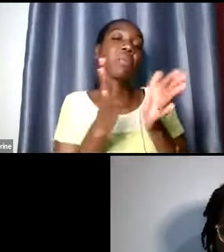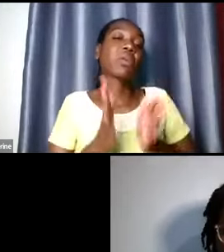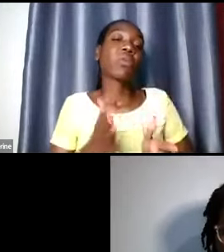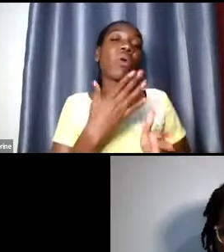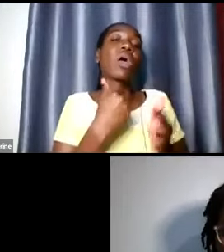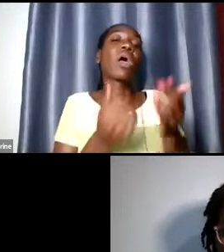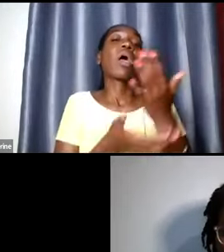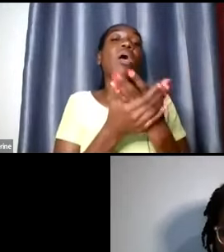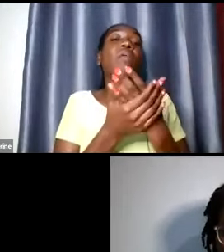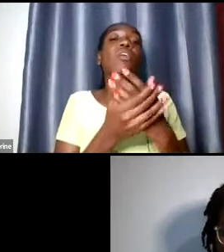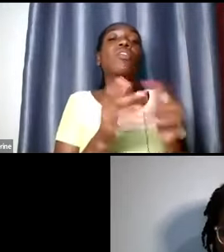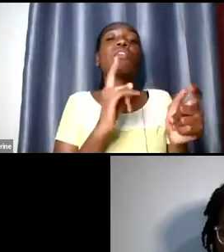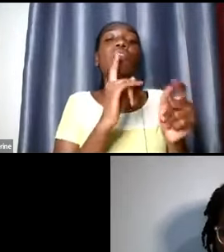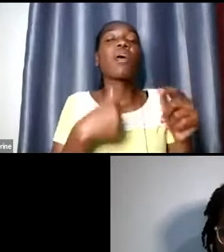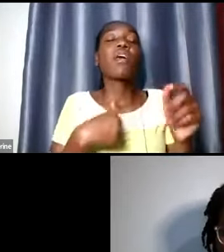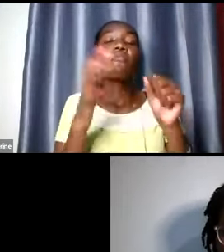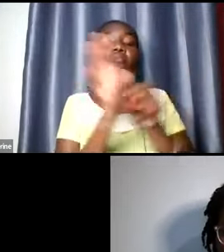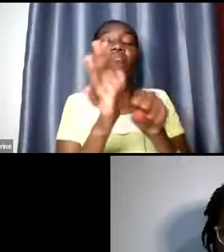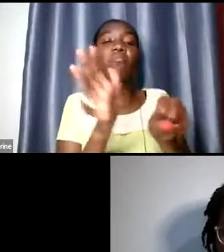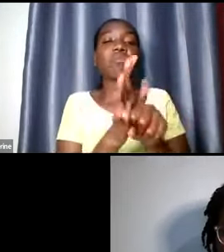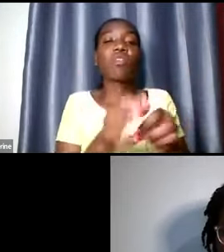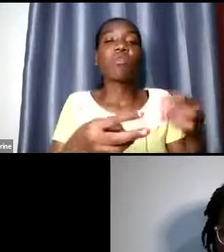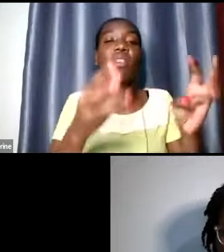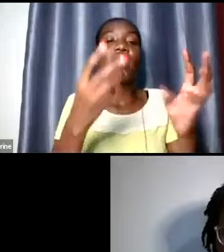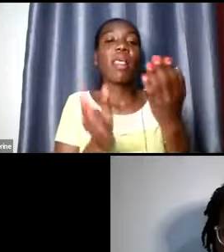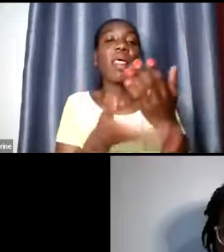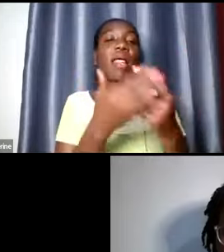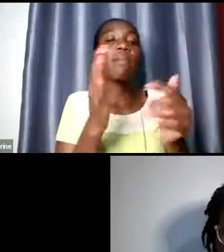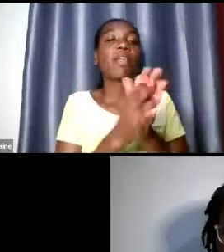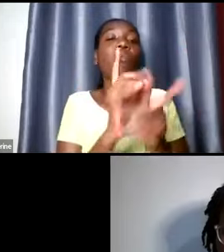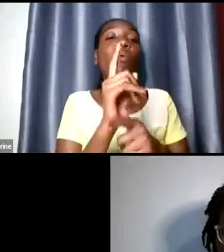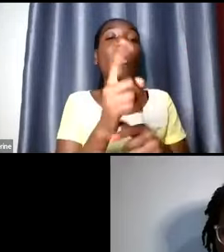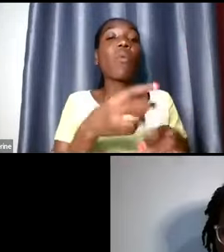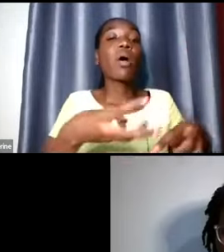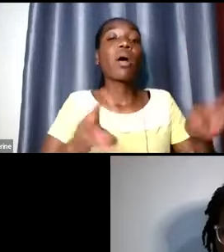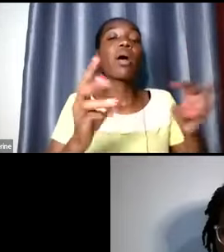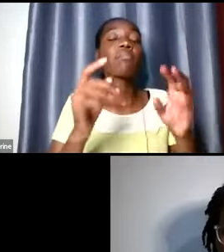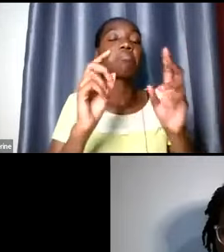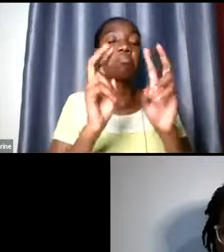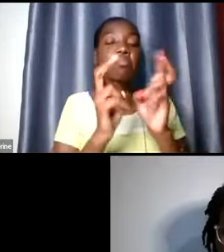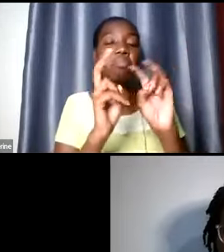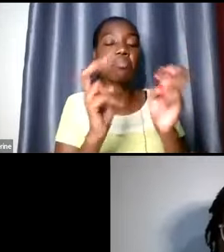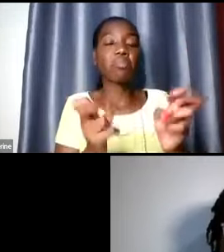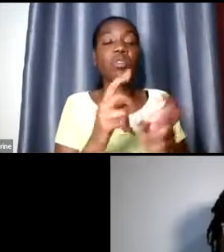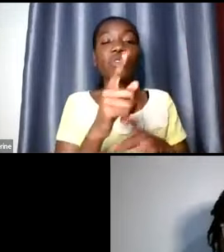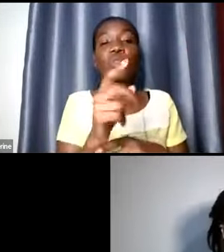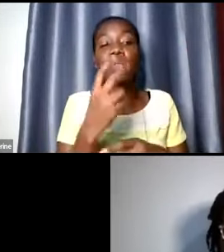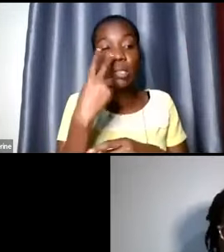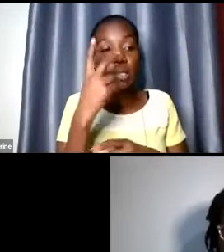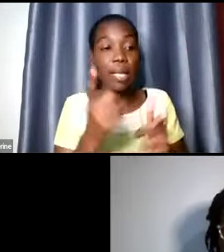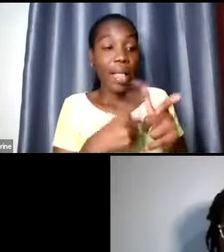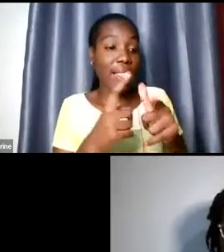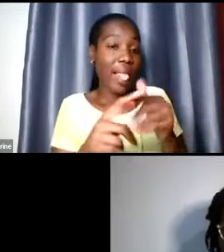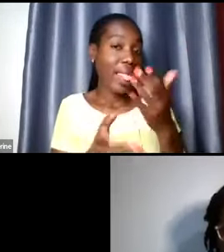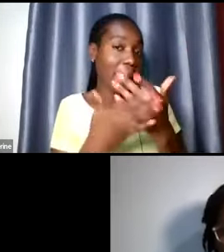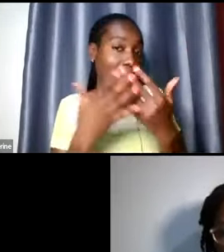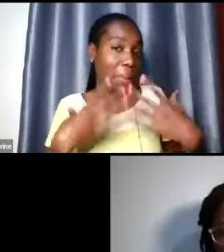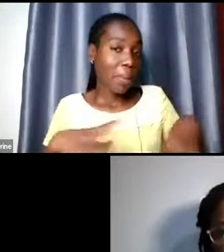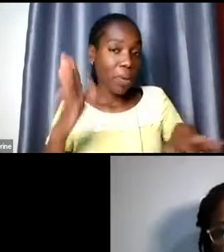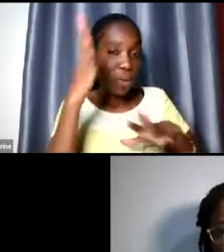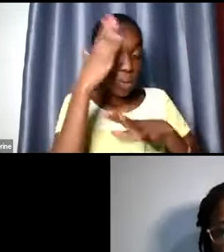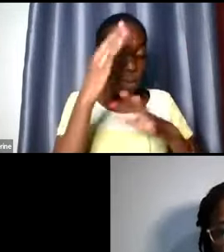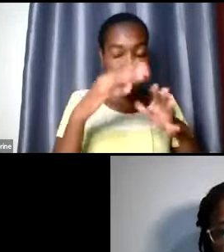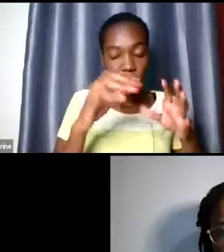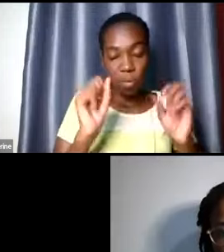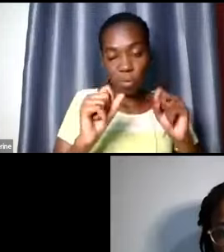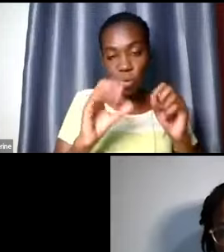many ways of helping. One of them is to just identify the symptoms and refer. We can help people to know how to reduce